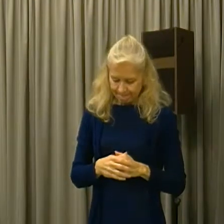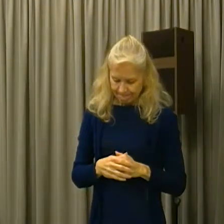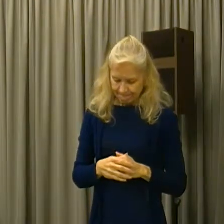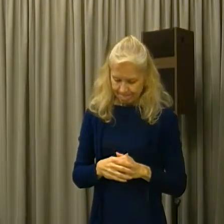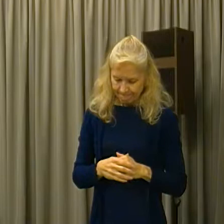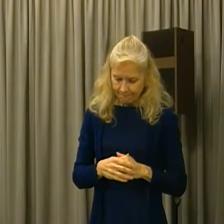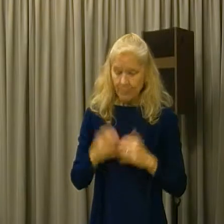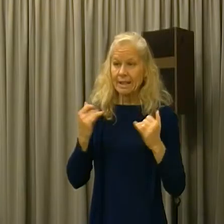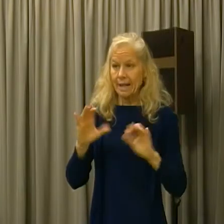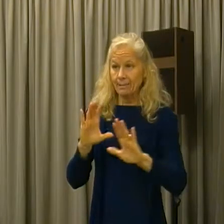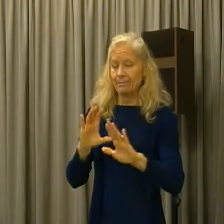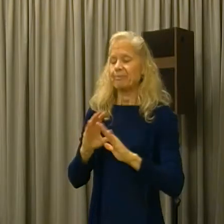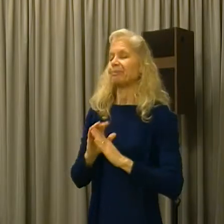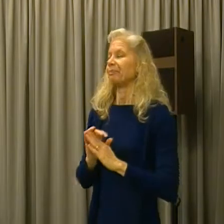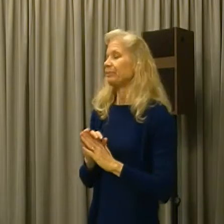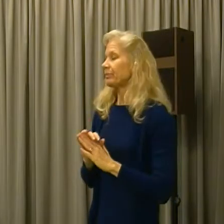in verse 6 here, what he's saying is,